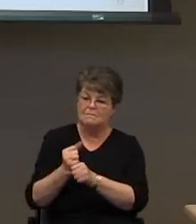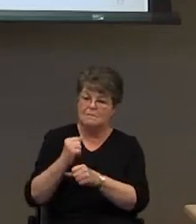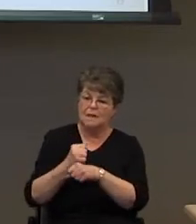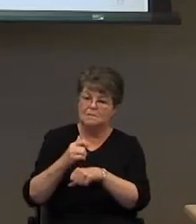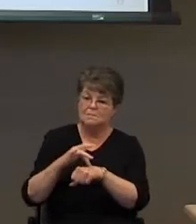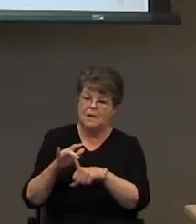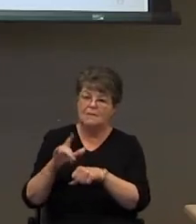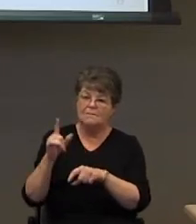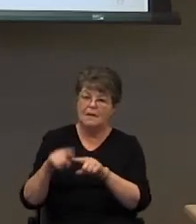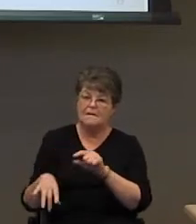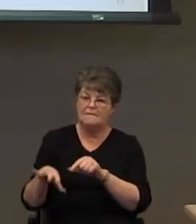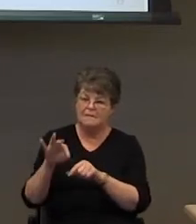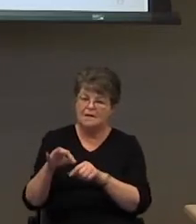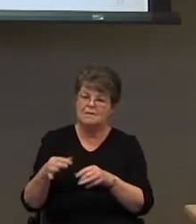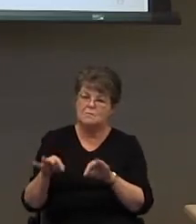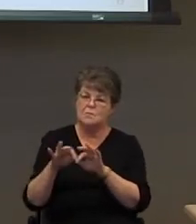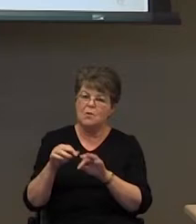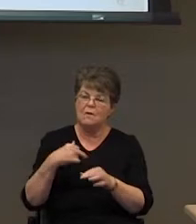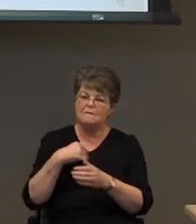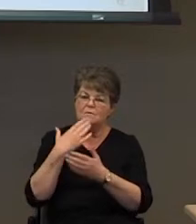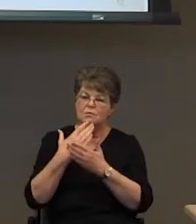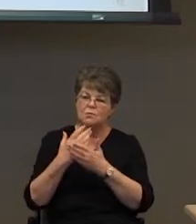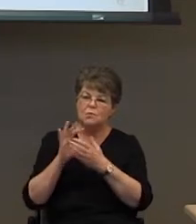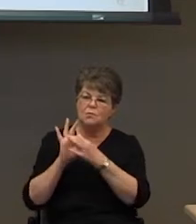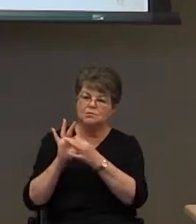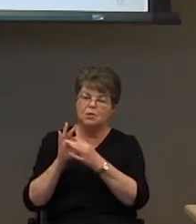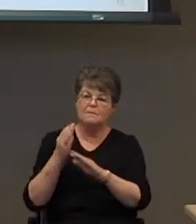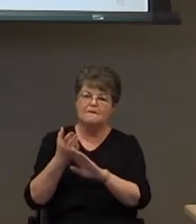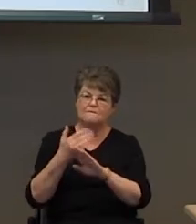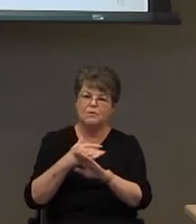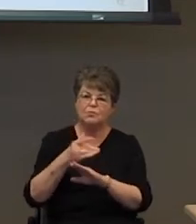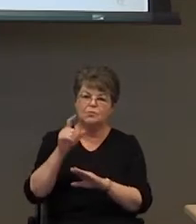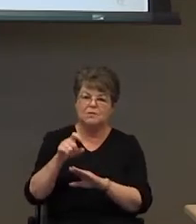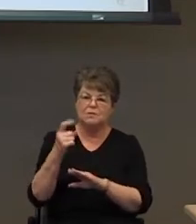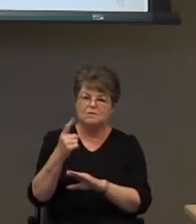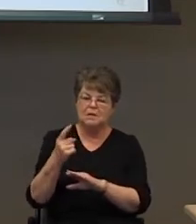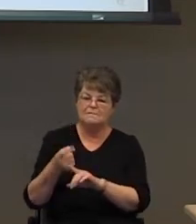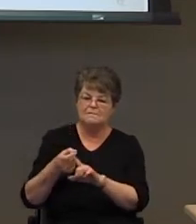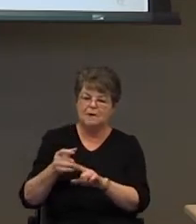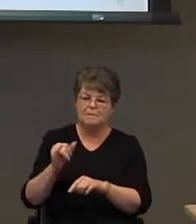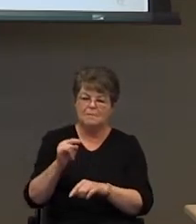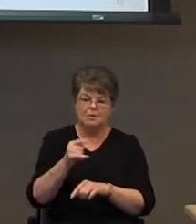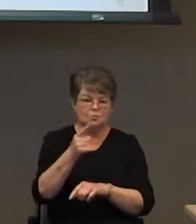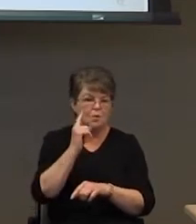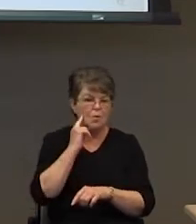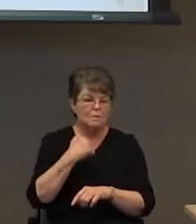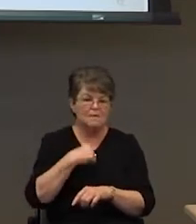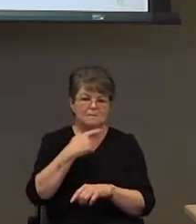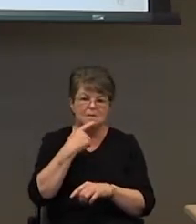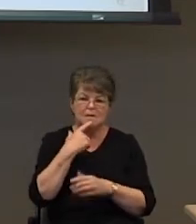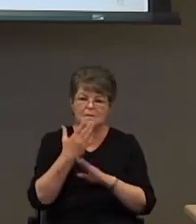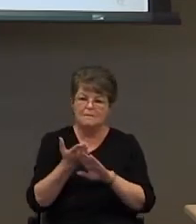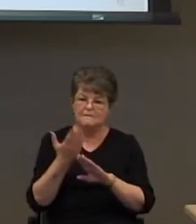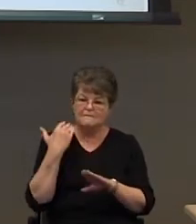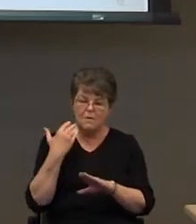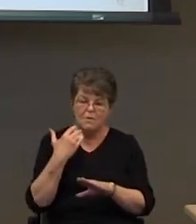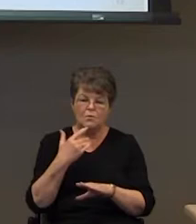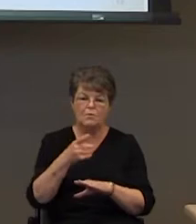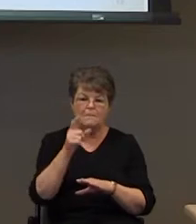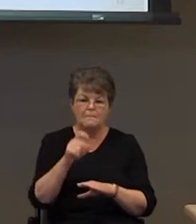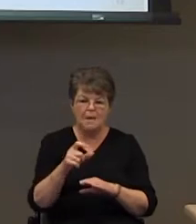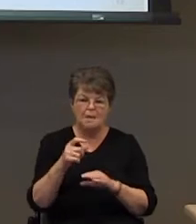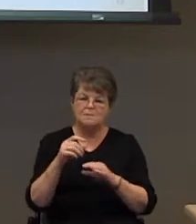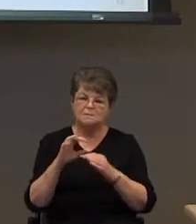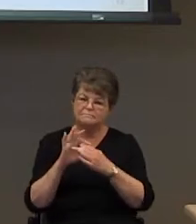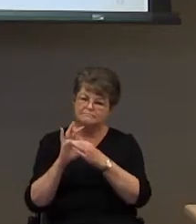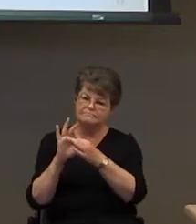someone can't find here, it's important to have those relationships before you need something out of them. You've heard me say this before, if you've done one of these meetings, you got to